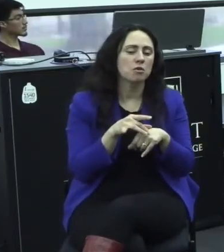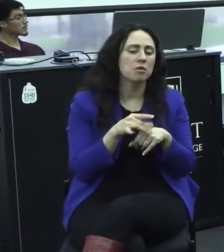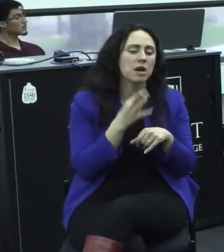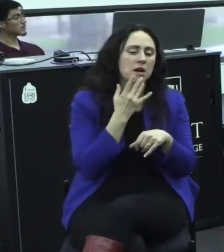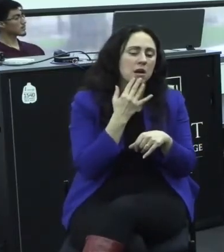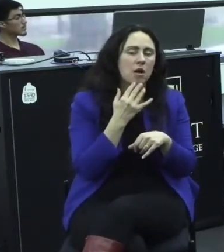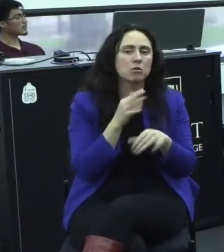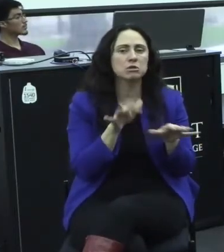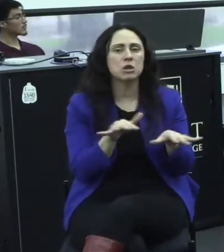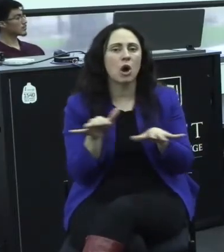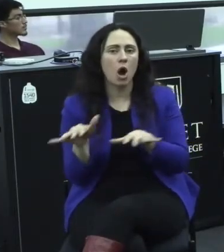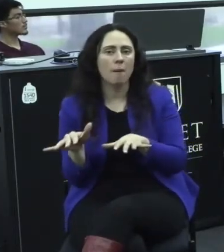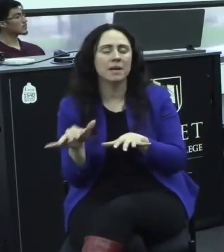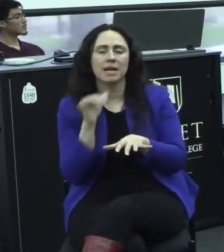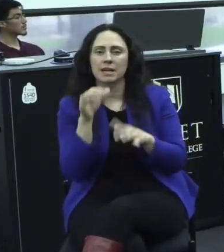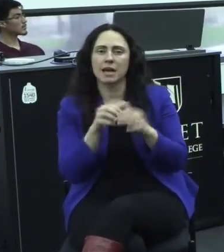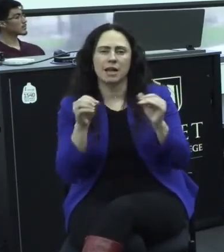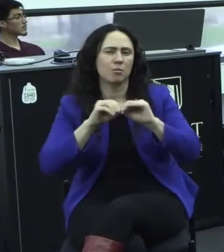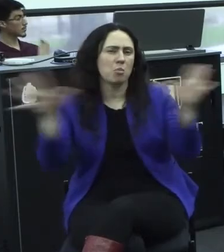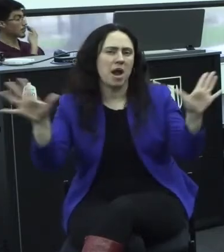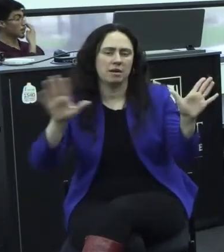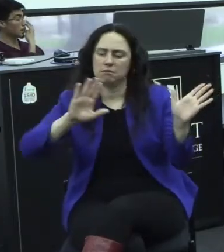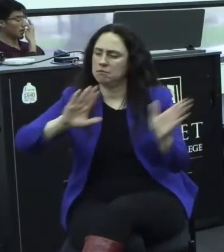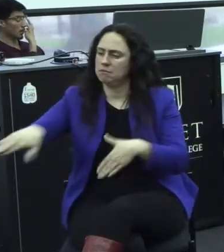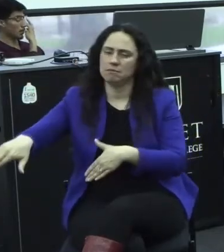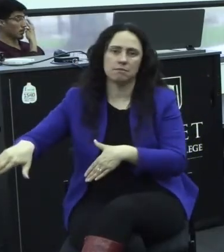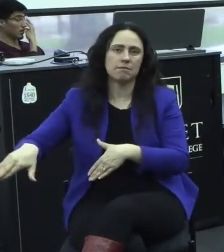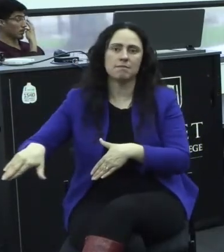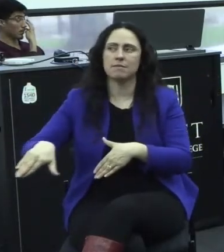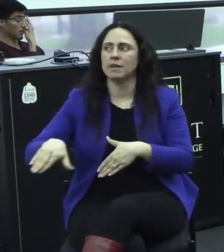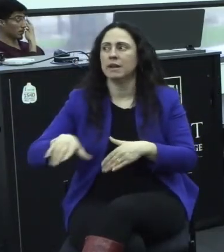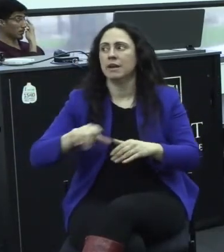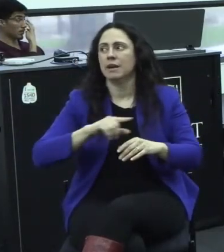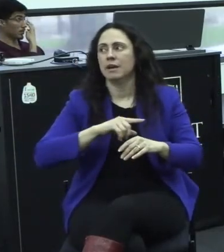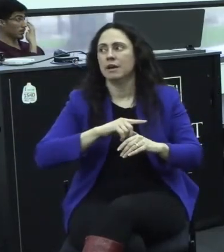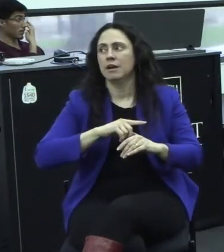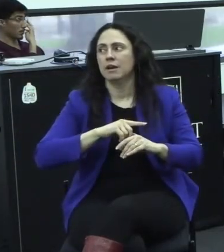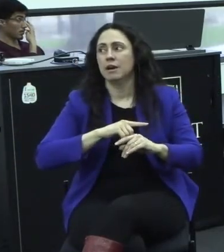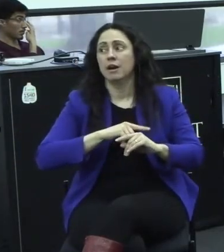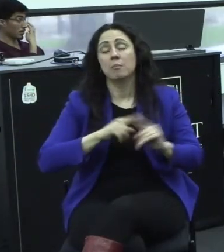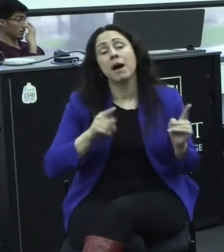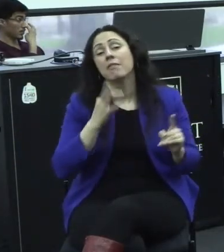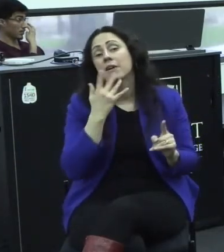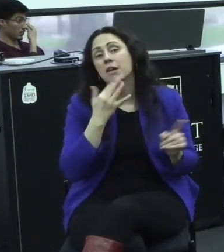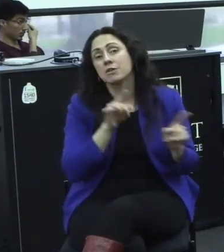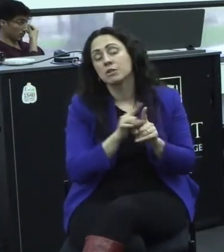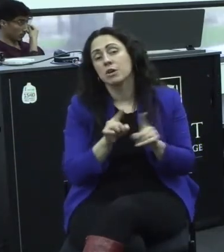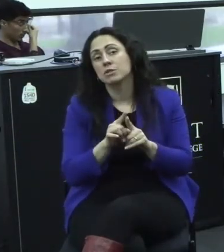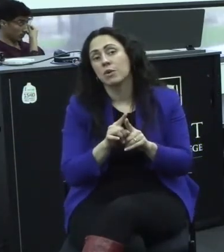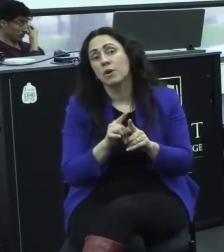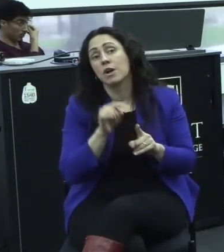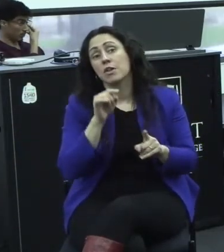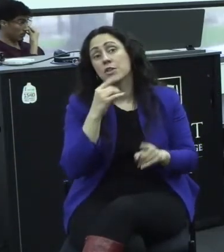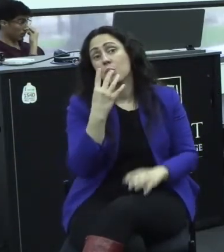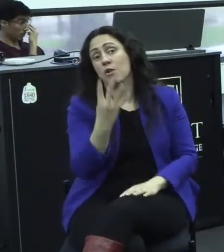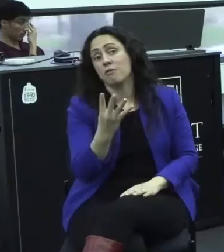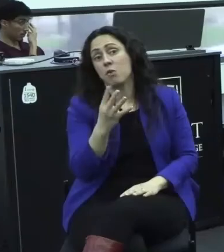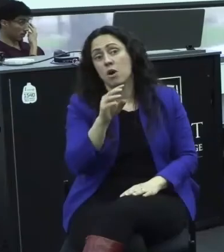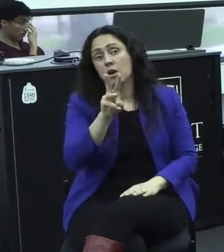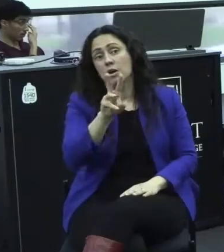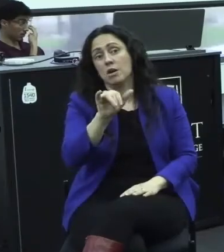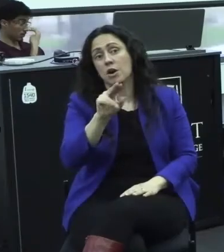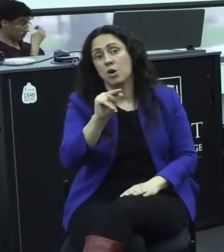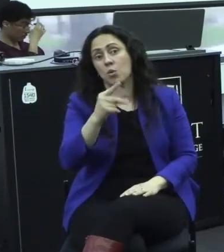calming, not a lot of bright colors. Although what the colors did do, there was actually 4 wings within